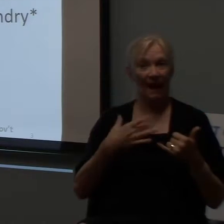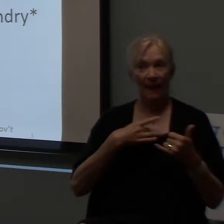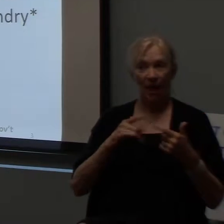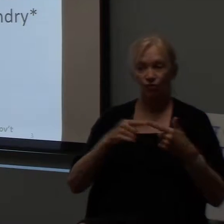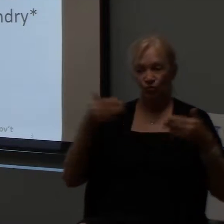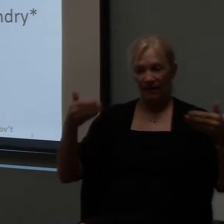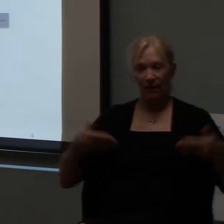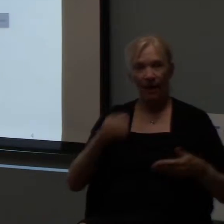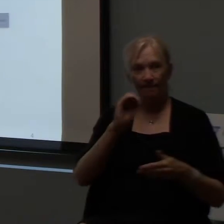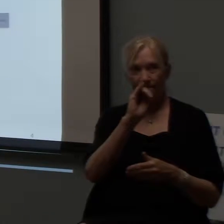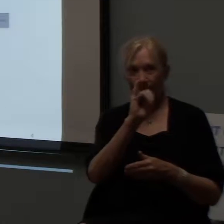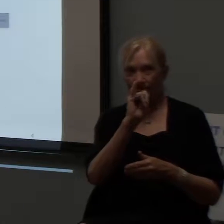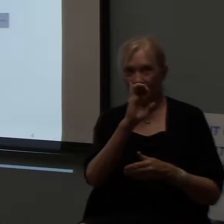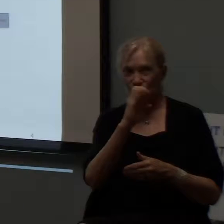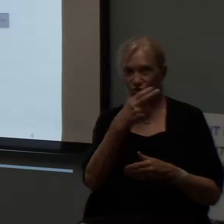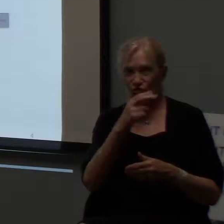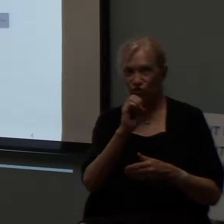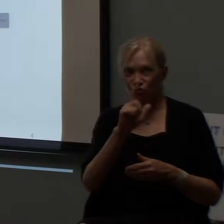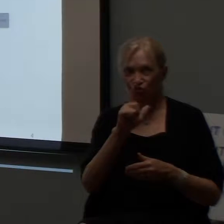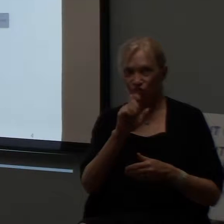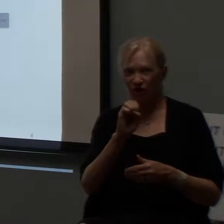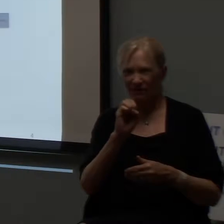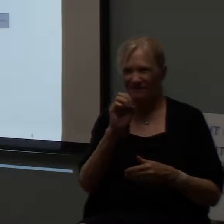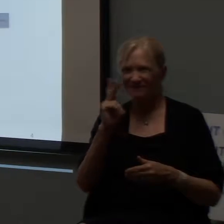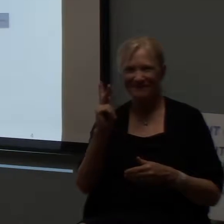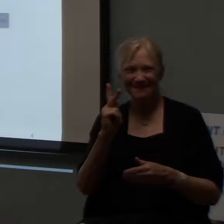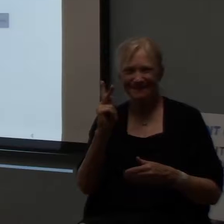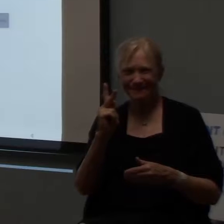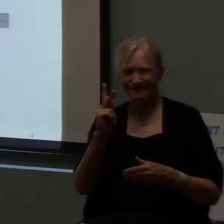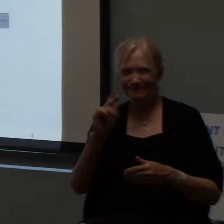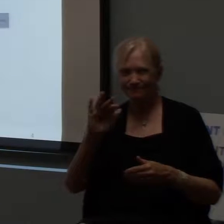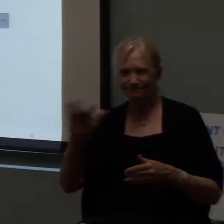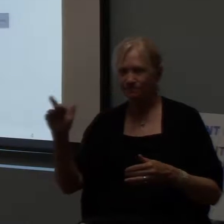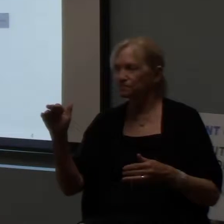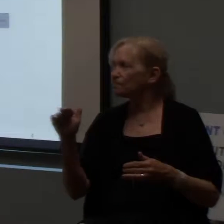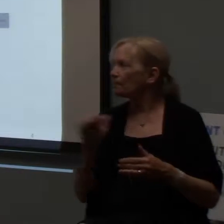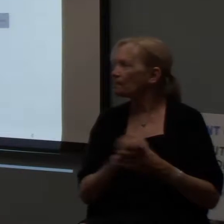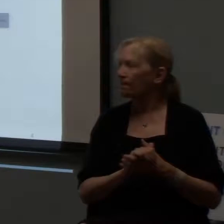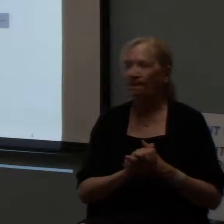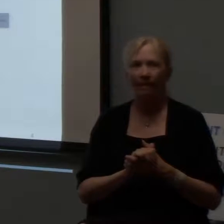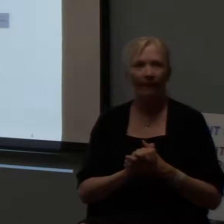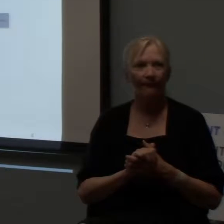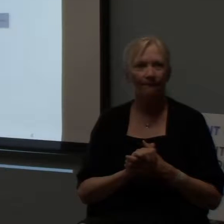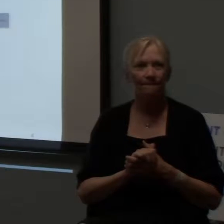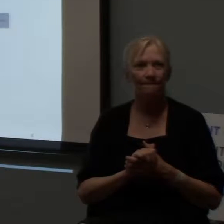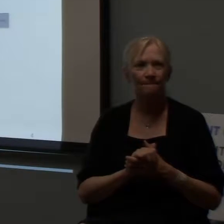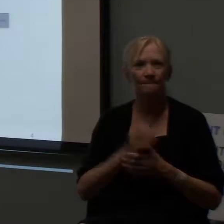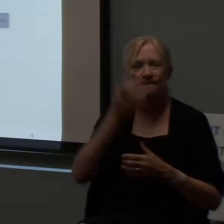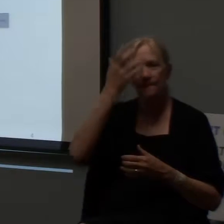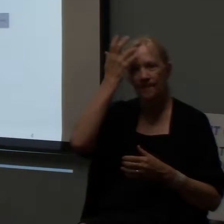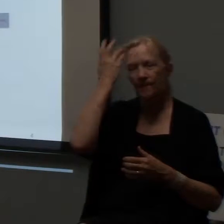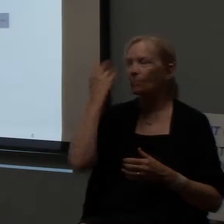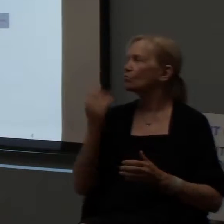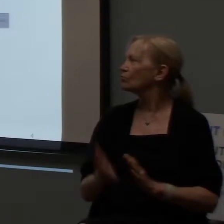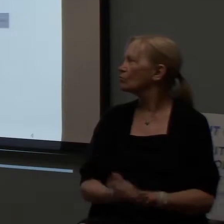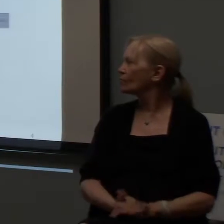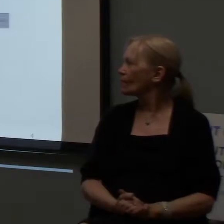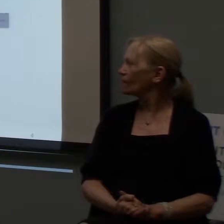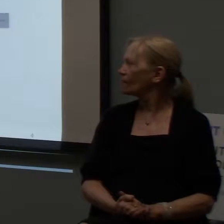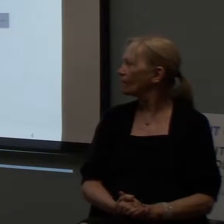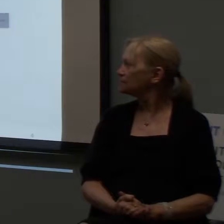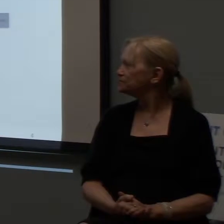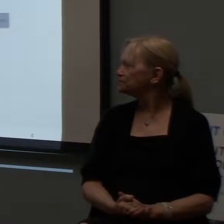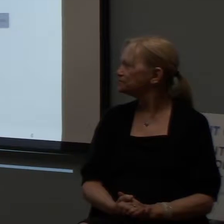Michelle Krizek, Deputy to the Board of County Commissioners, and she will start us out with some information on our current role with the County